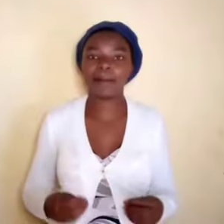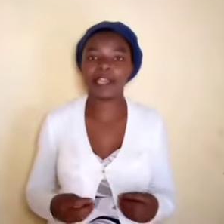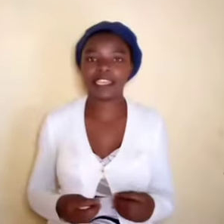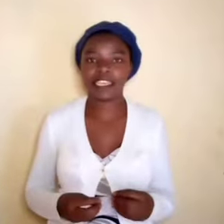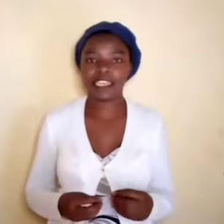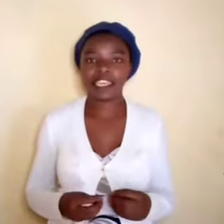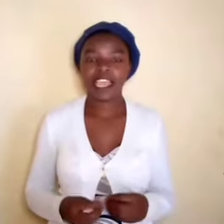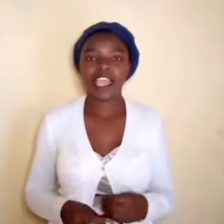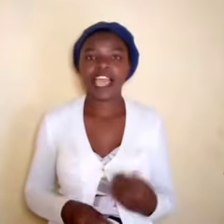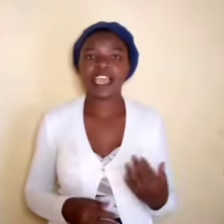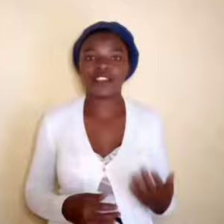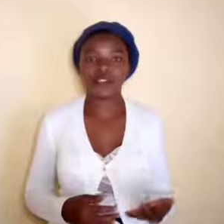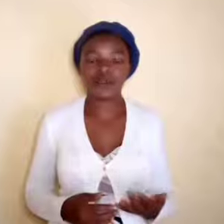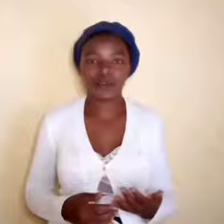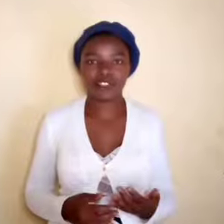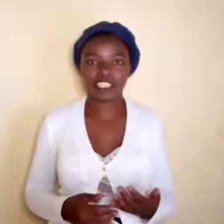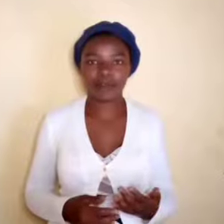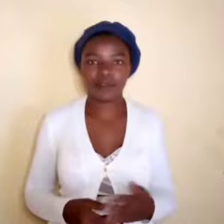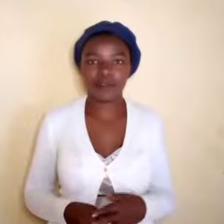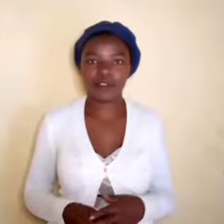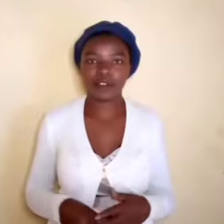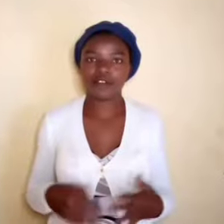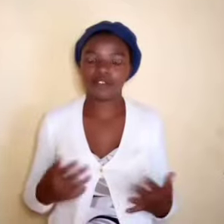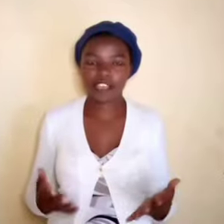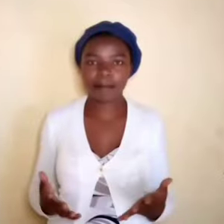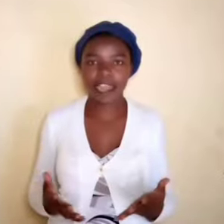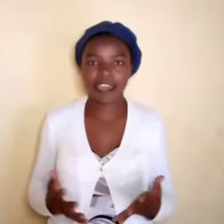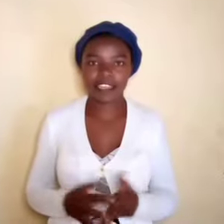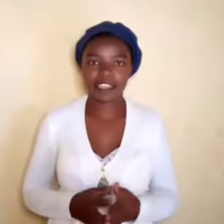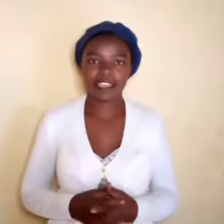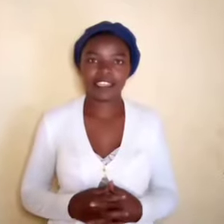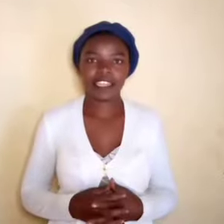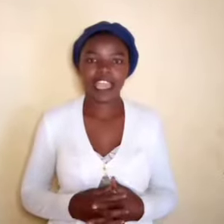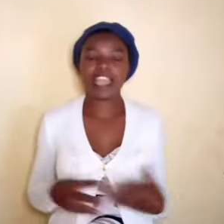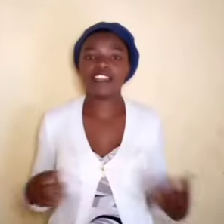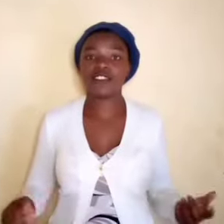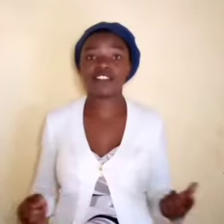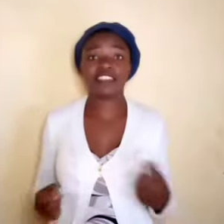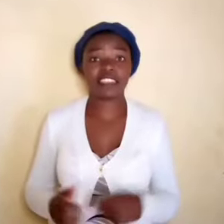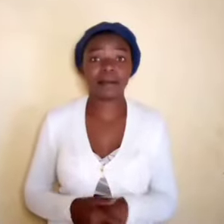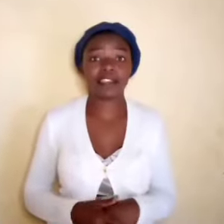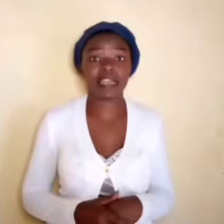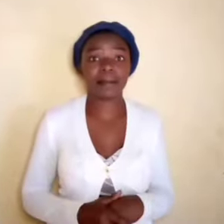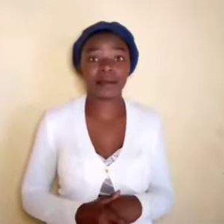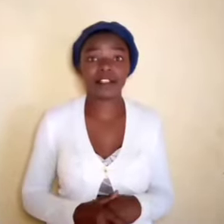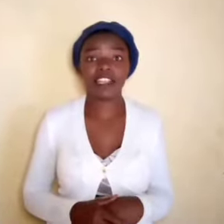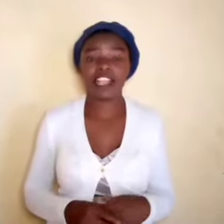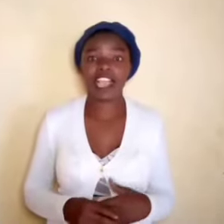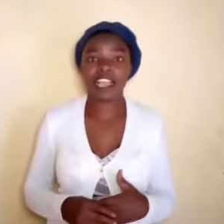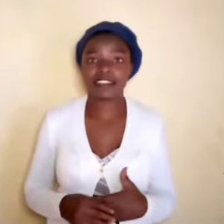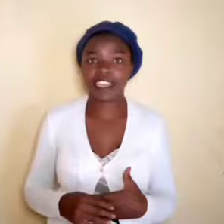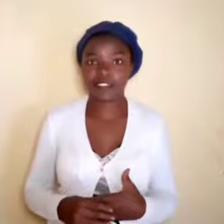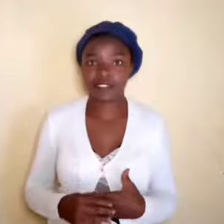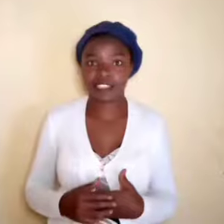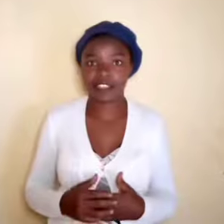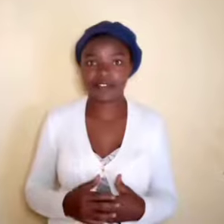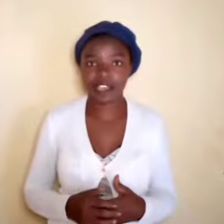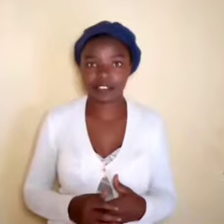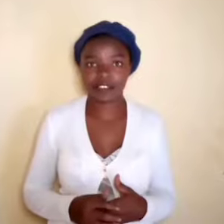accompany a new concept or vocabulary. I'll use the same example as I used in the first